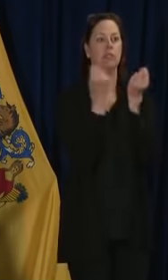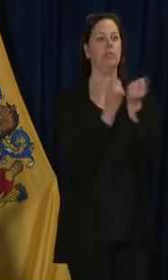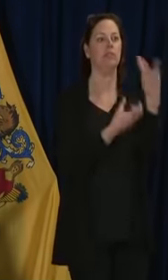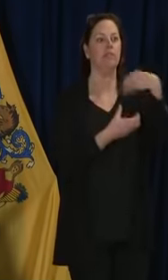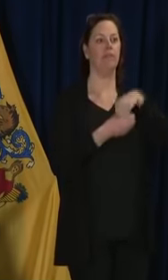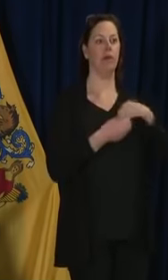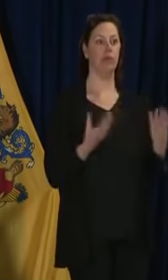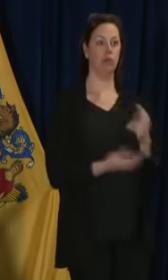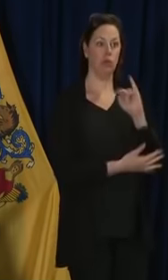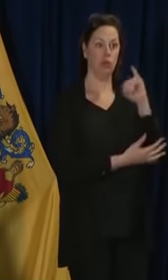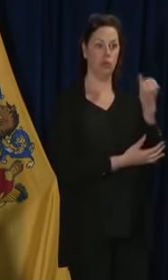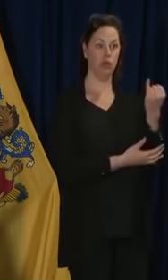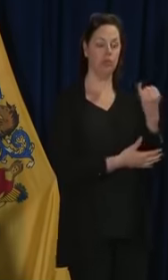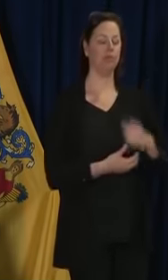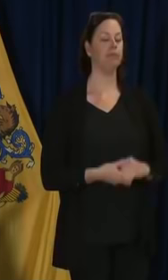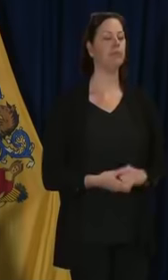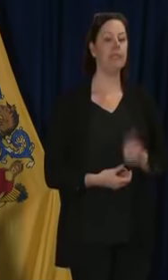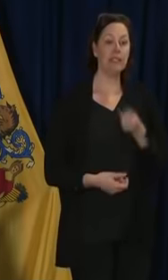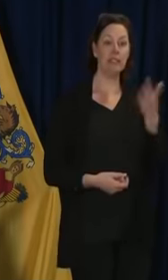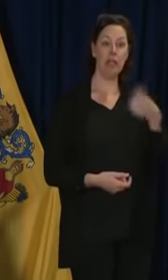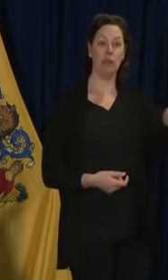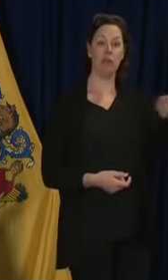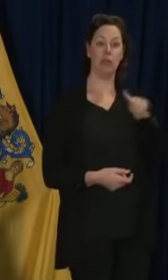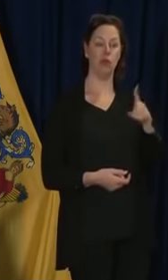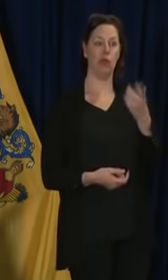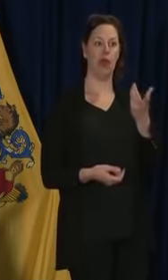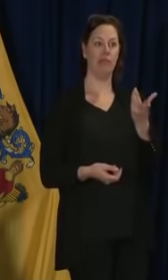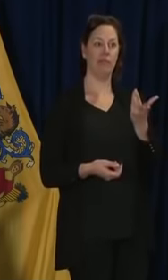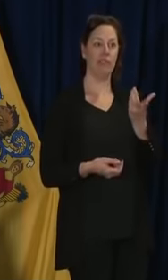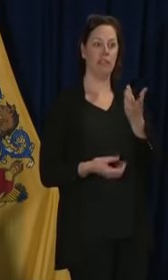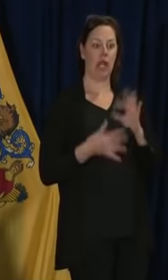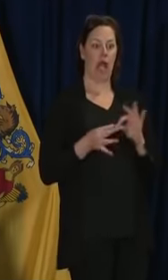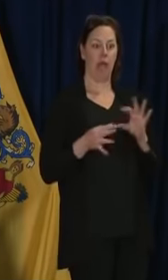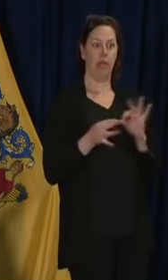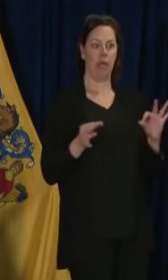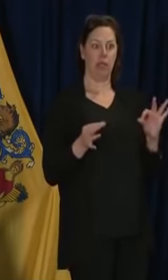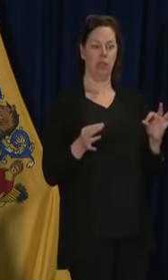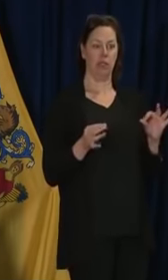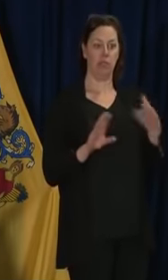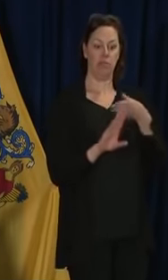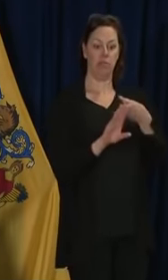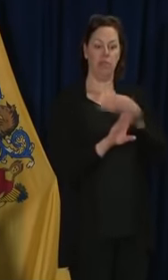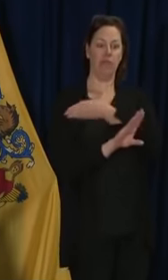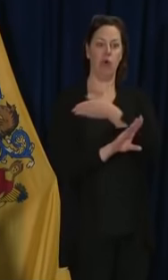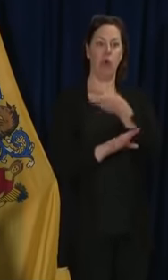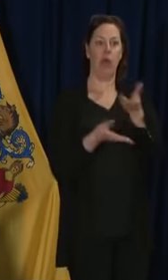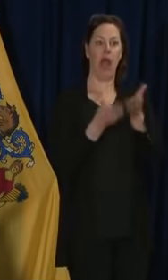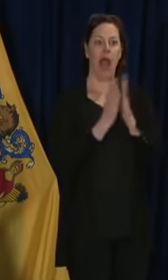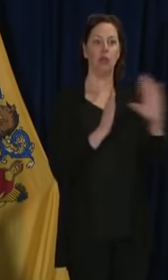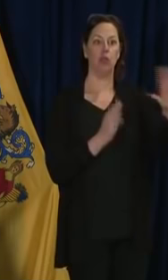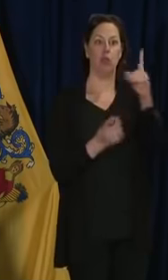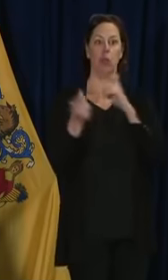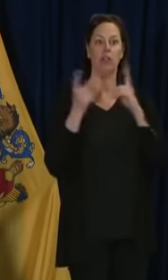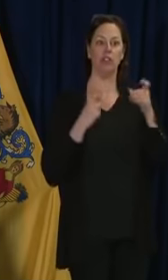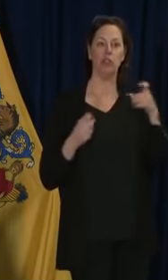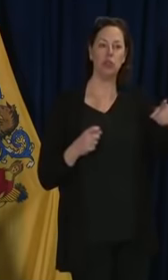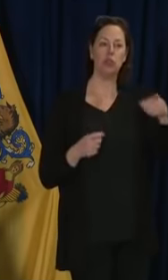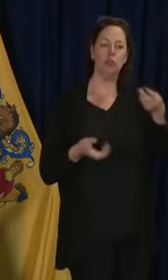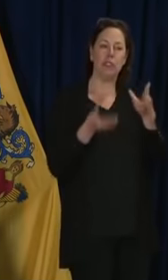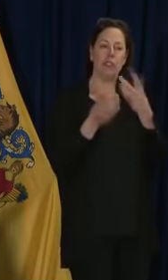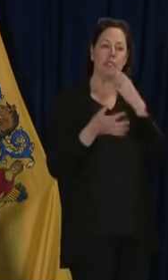observations. Several of you have said over the course of today, even before we take these questions, boy, you're really ramping things